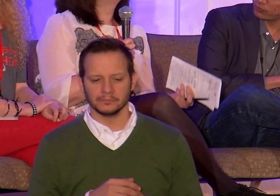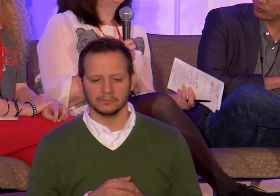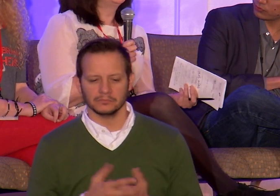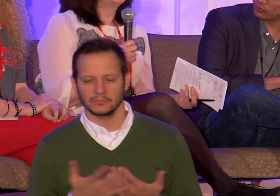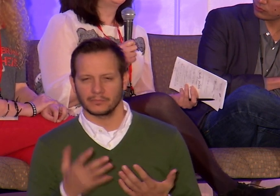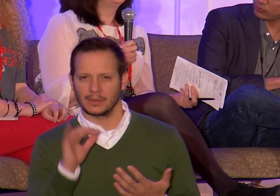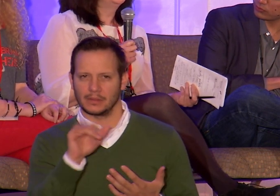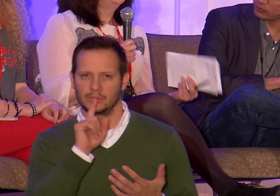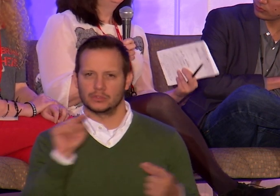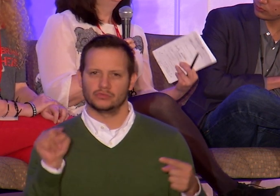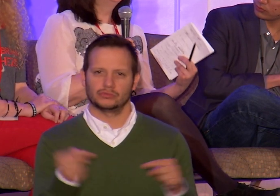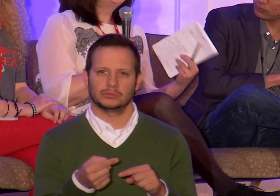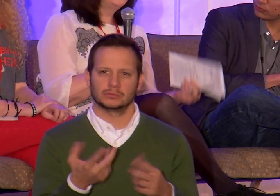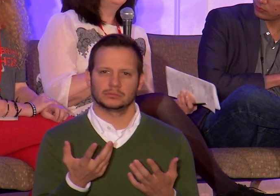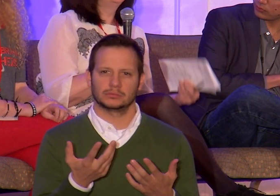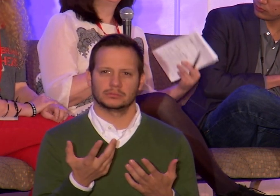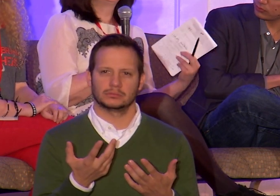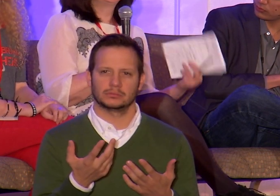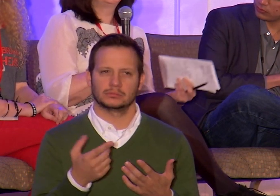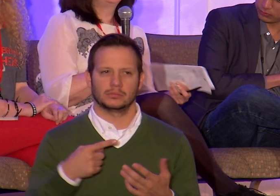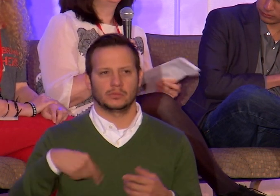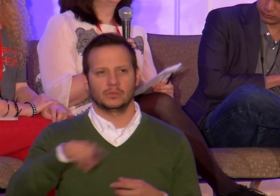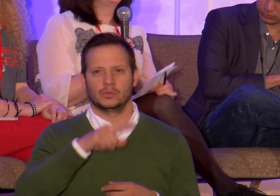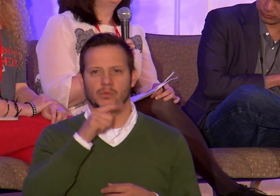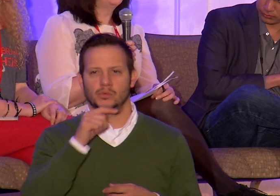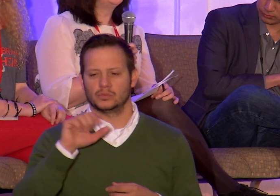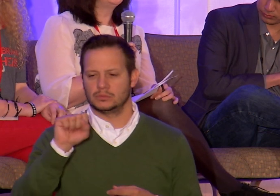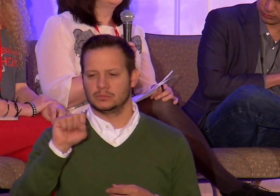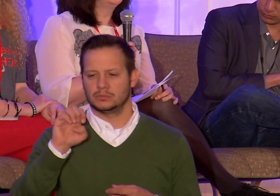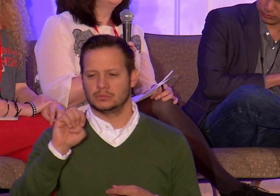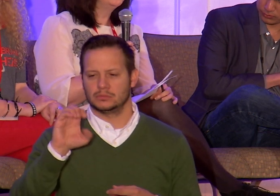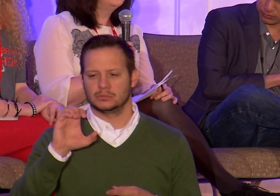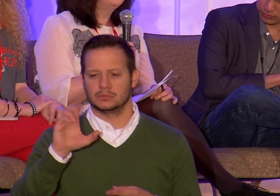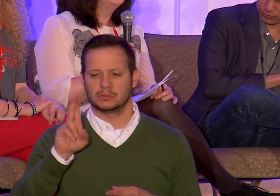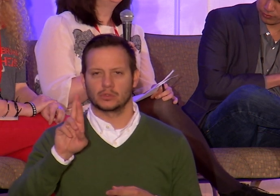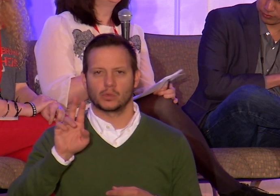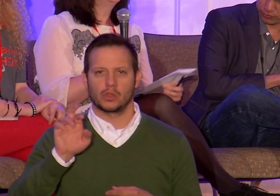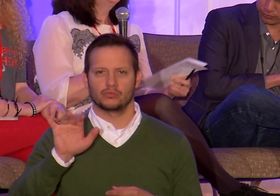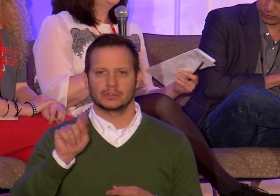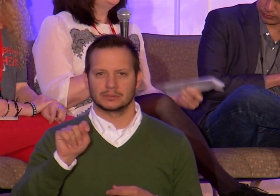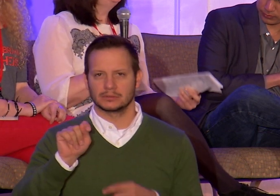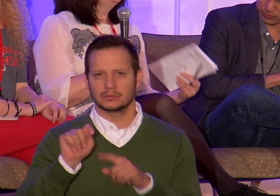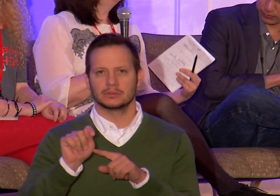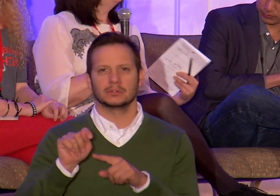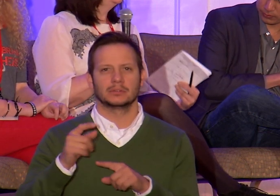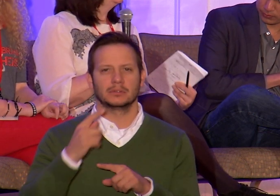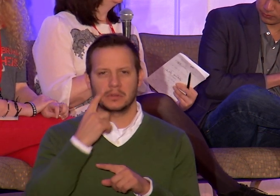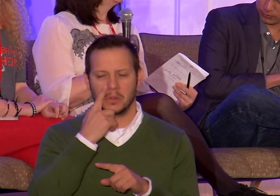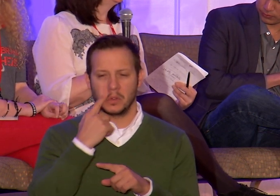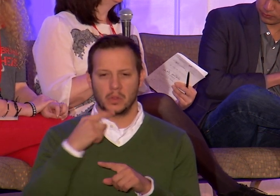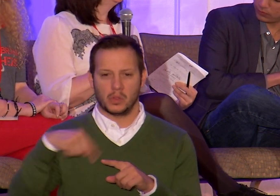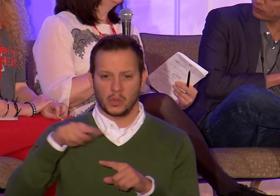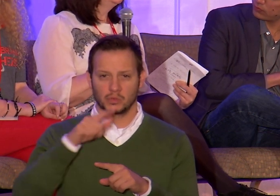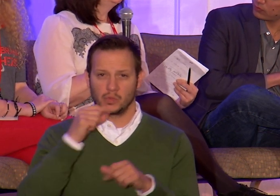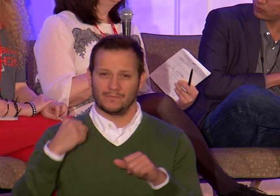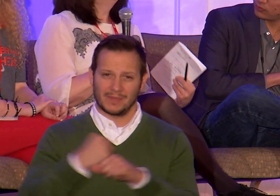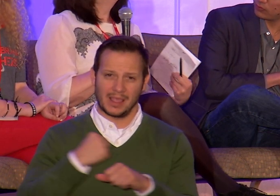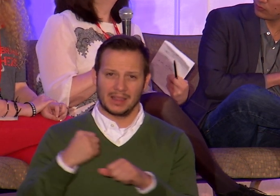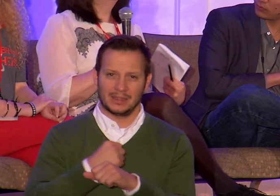it does a detriment to the secularists and others who are fighting in the region. I think if we're going to,